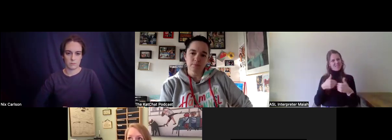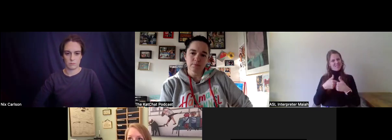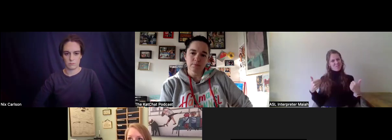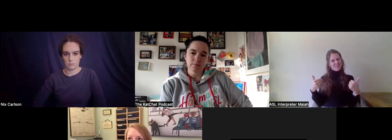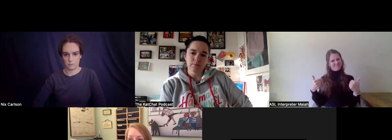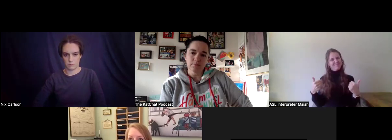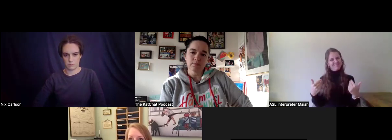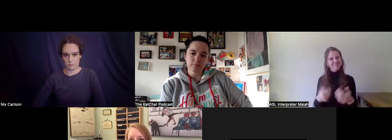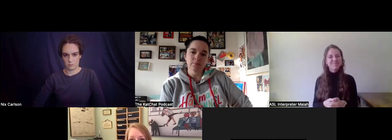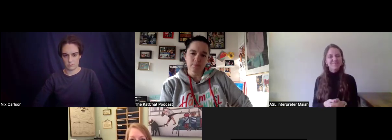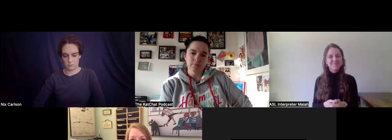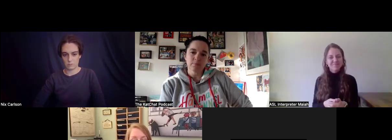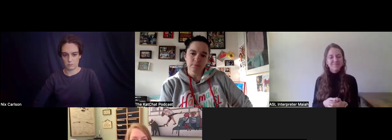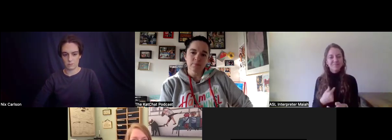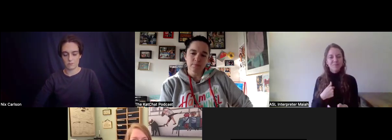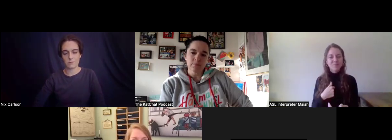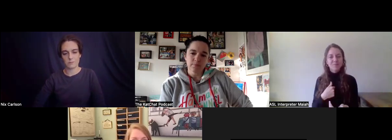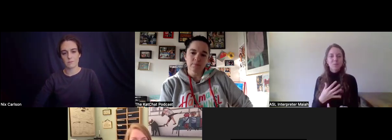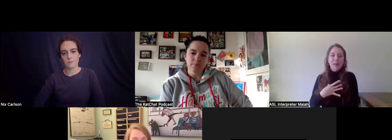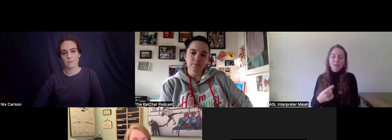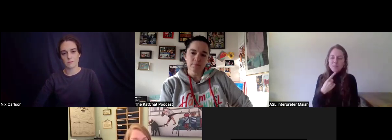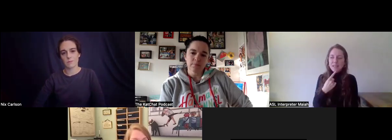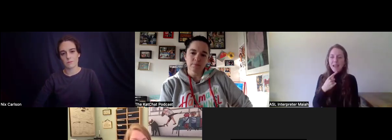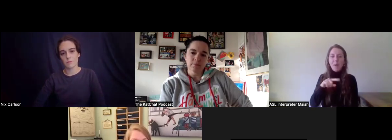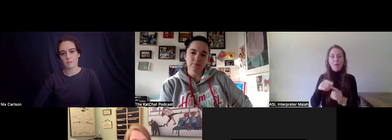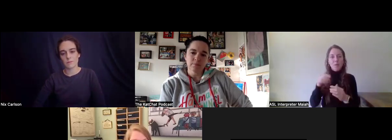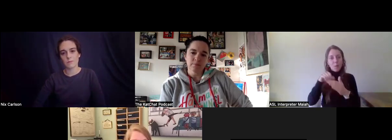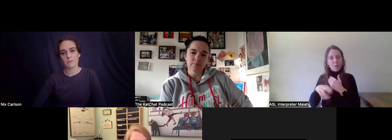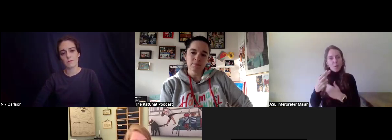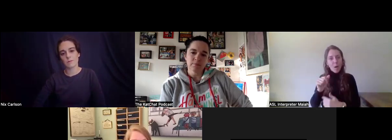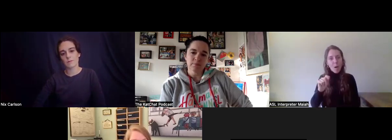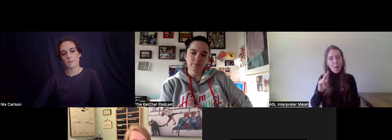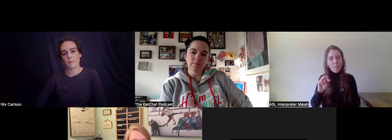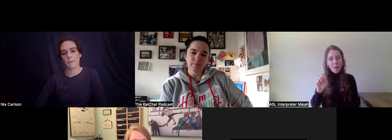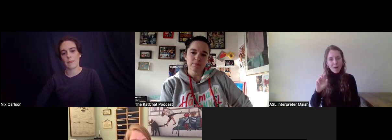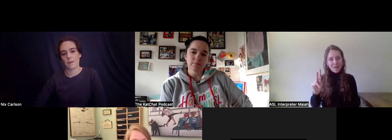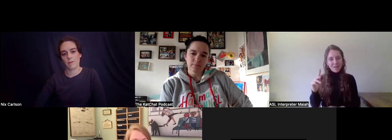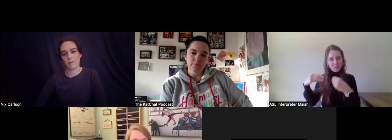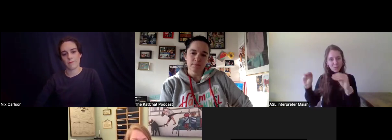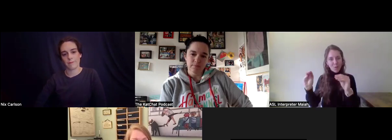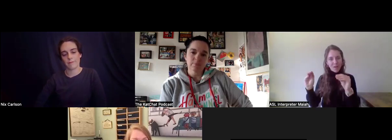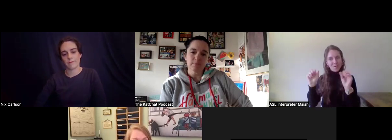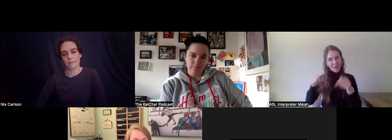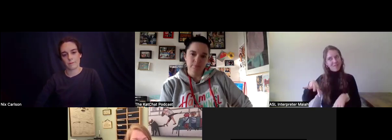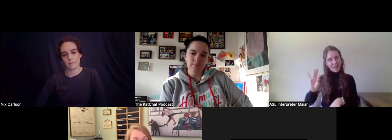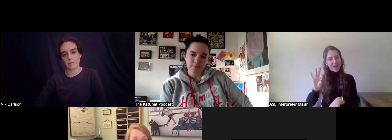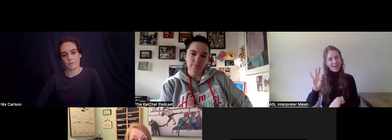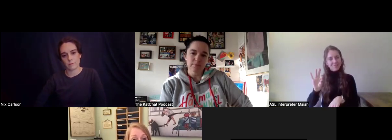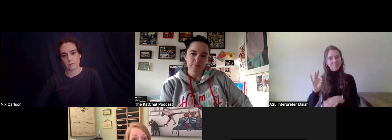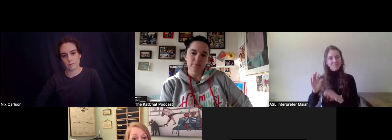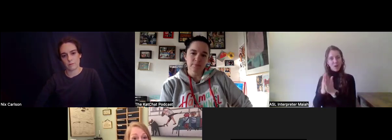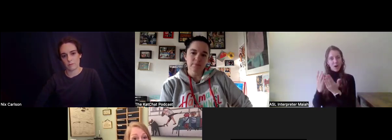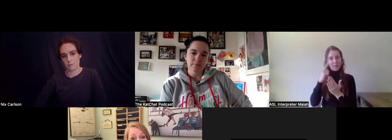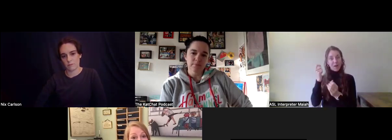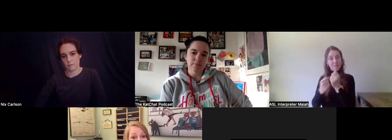to say, when you go to a Hallmark store, there's a card for everyone. Well, when you turn on the TV, there should